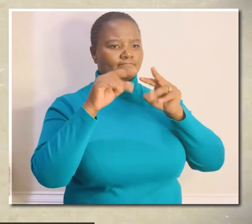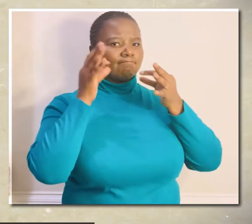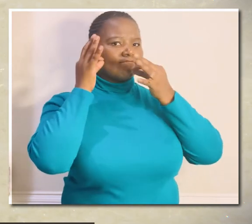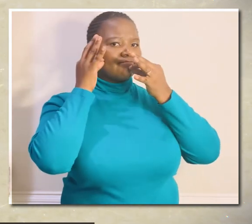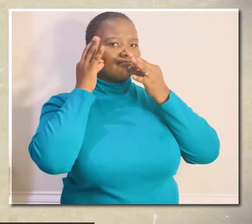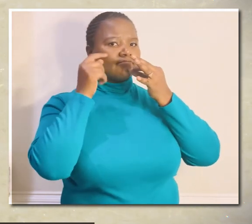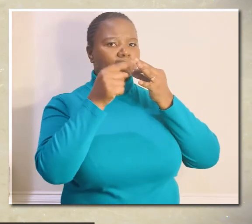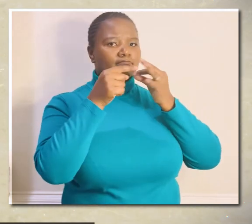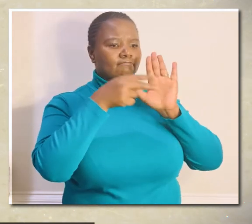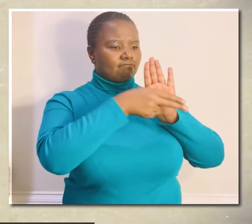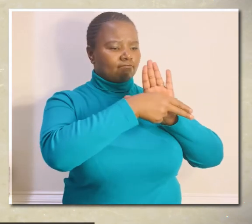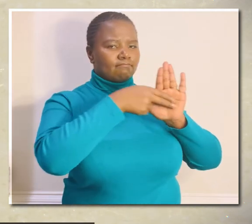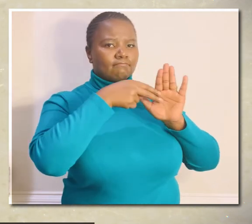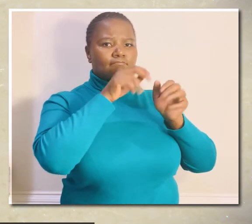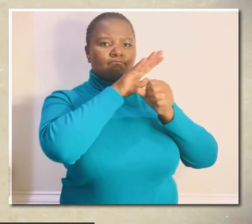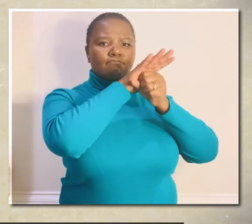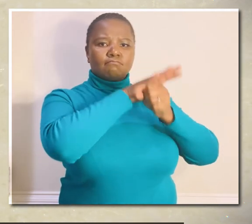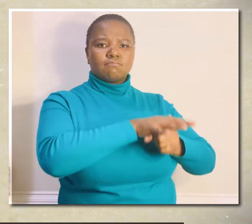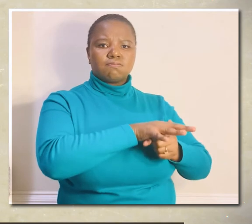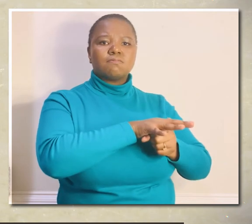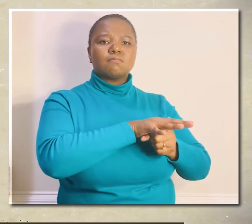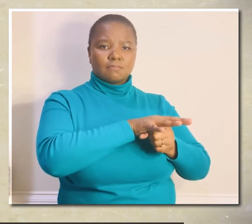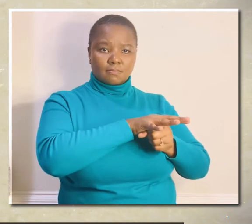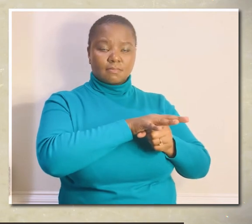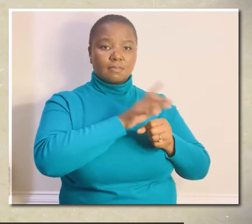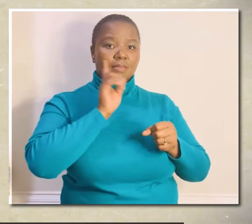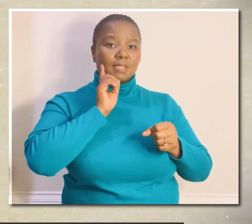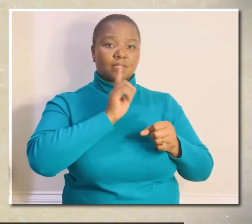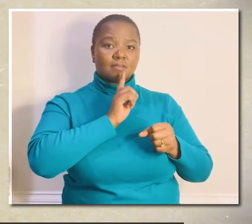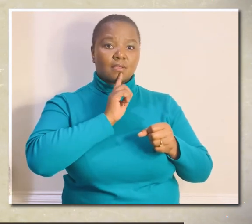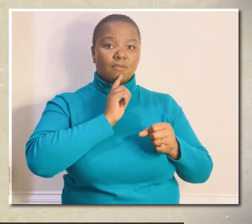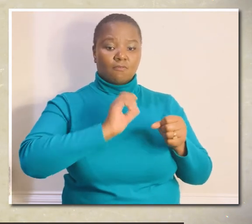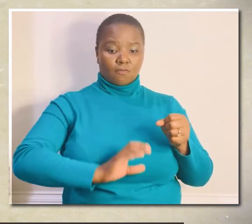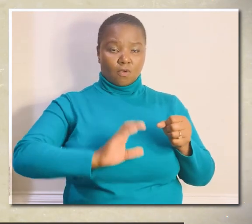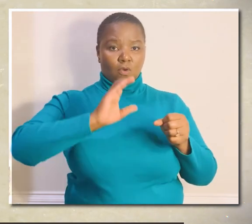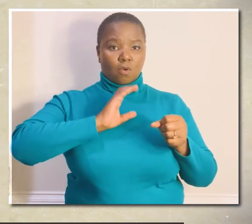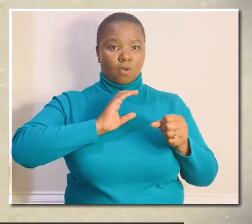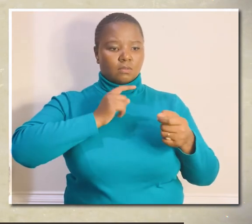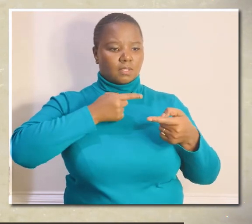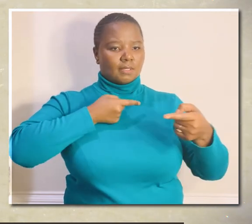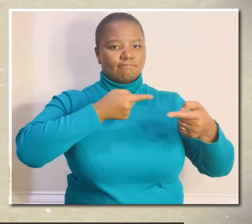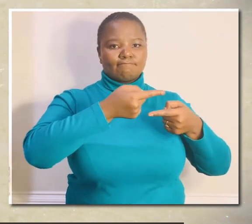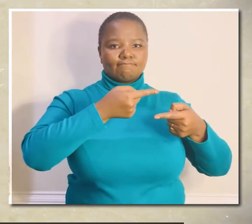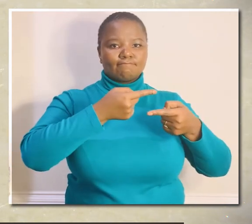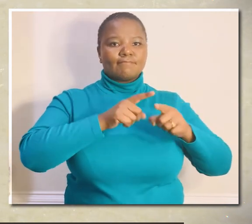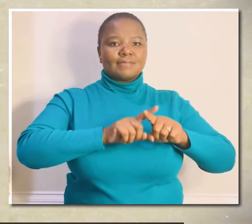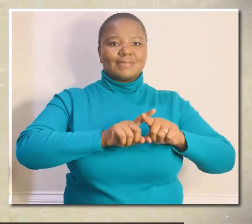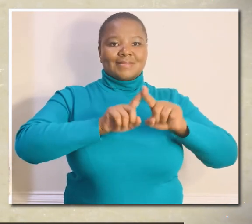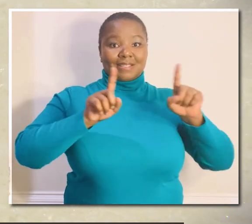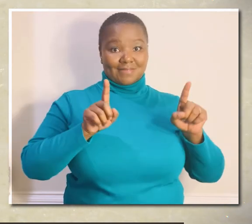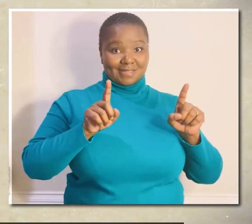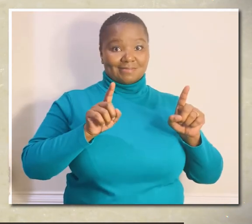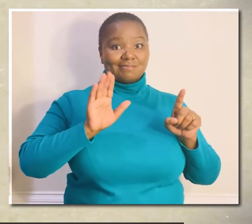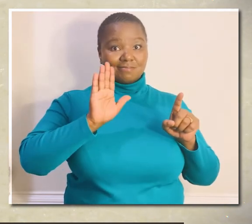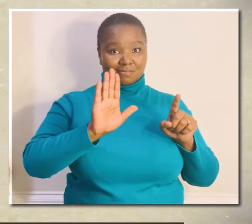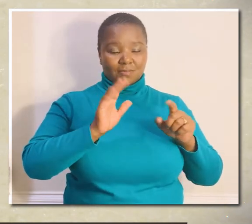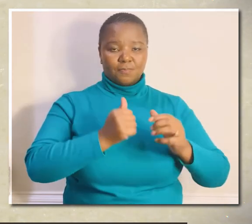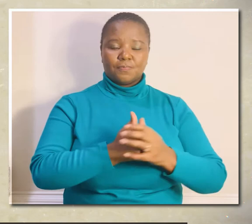that deaf people and we experienced, because they and we are different.